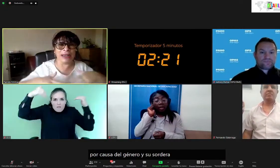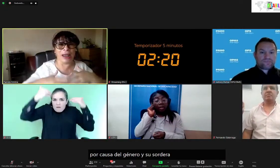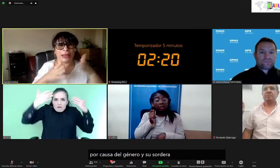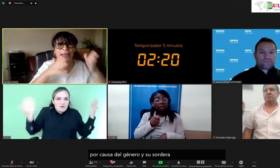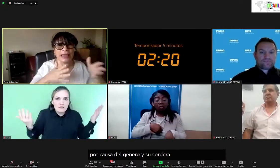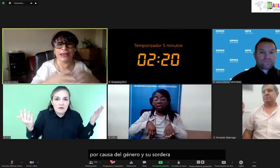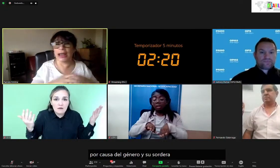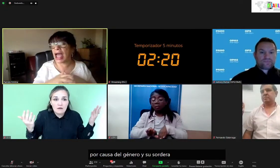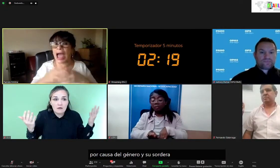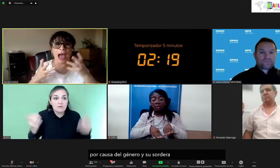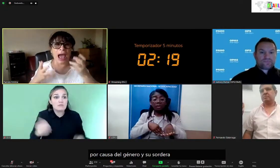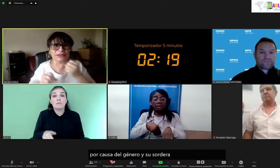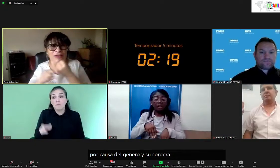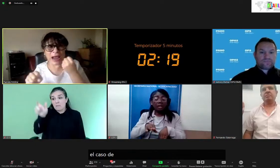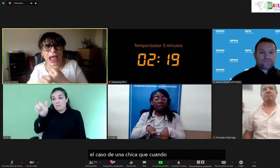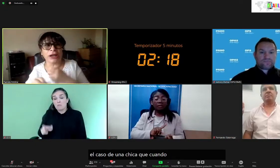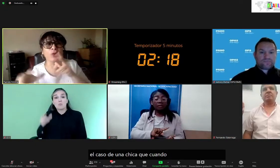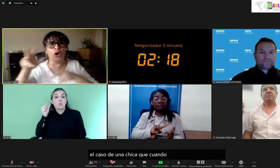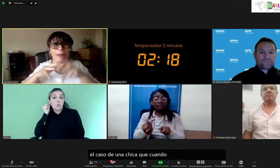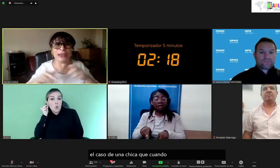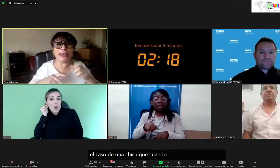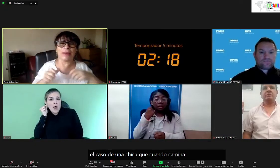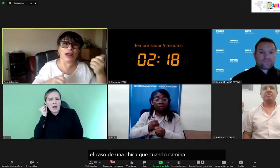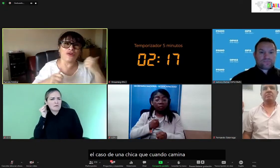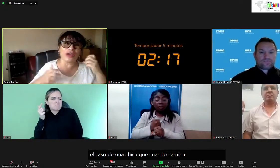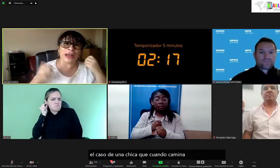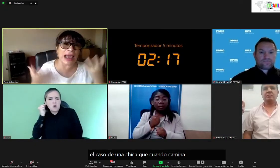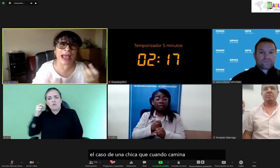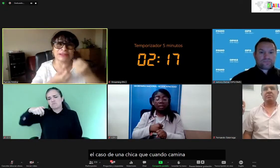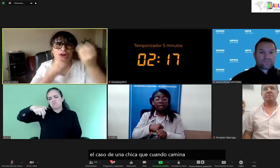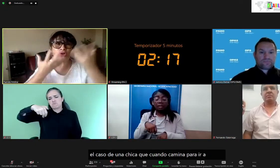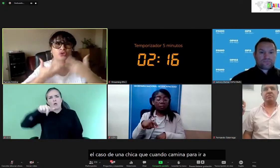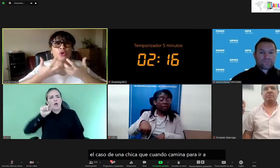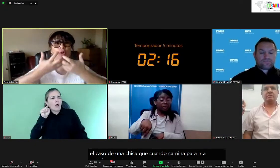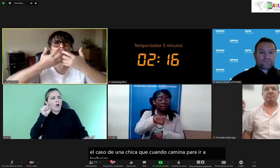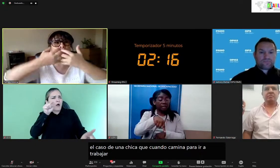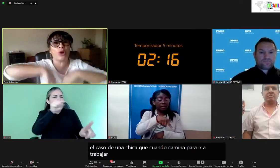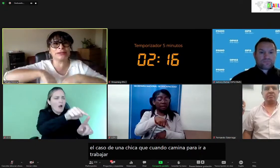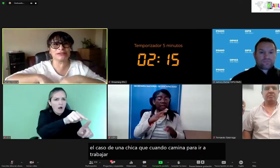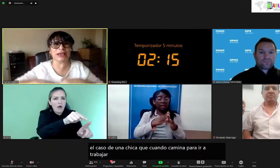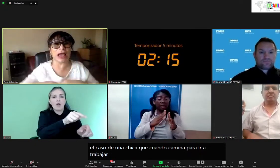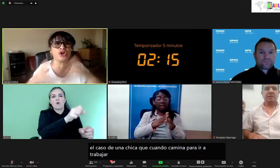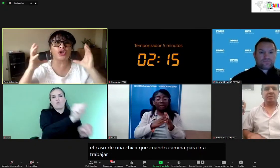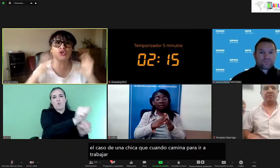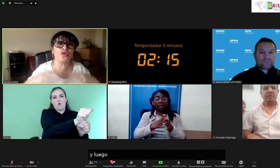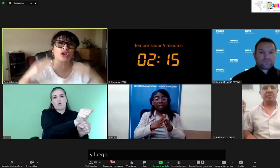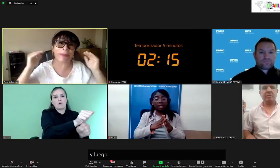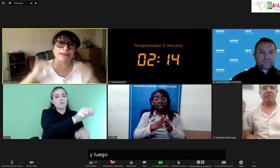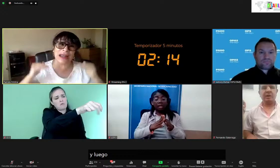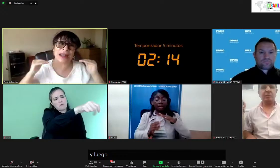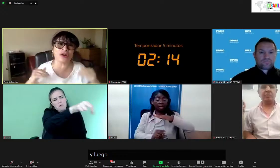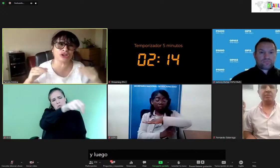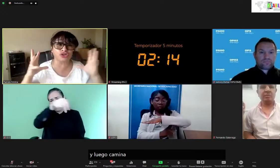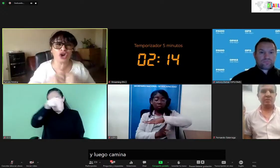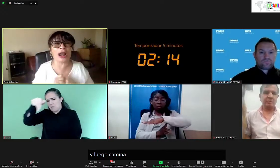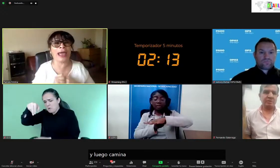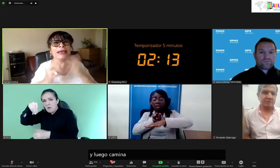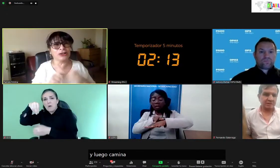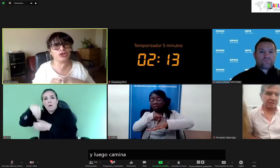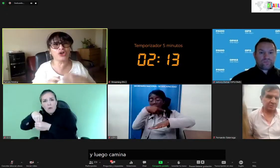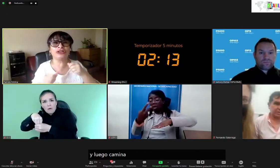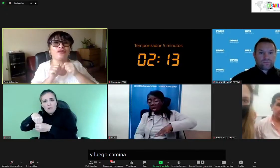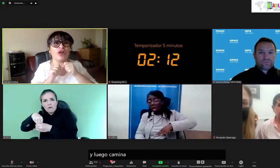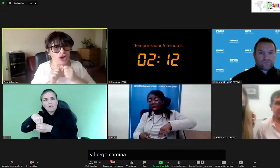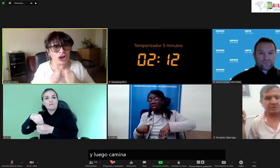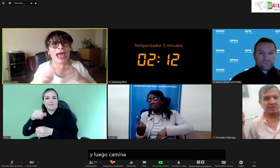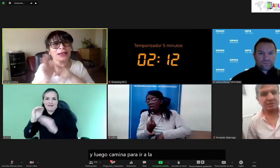this girl walking and they walked to go to work and go walk back home she didn't know that